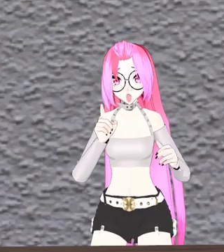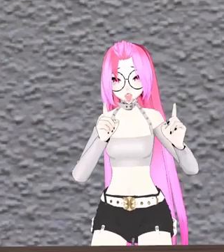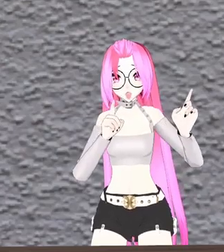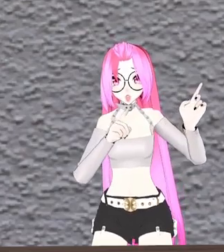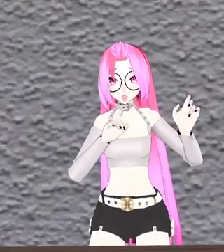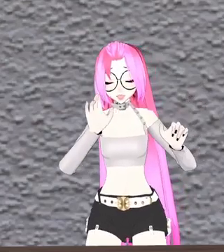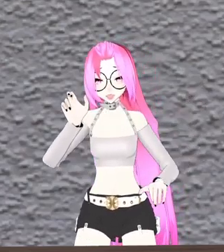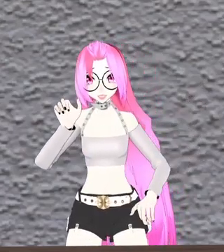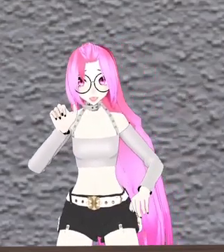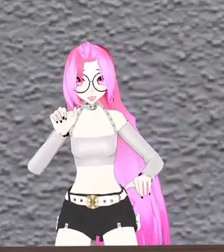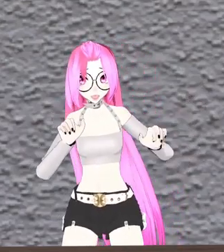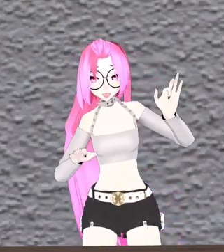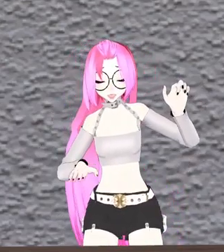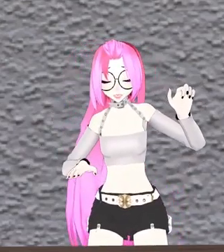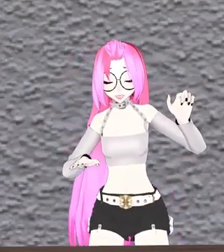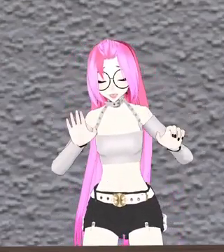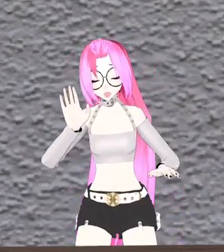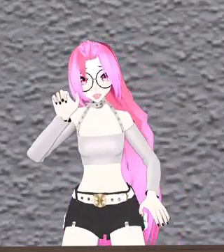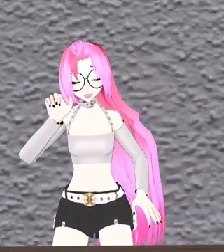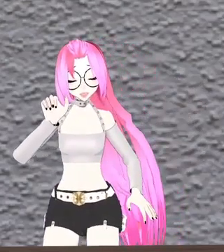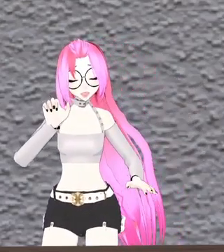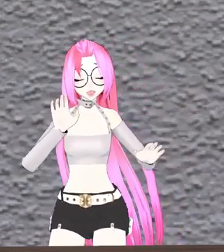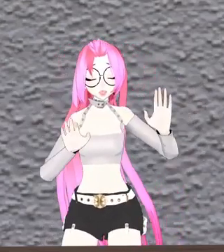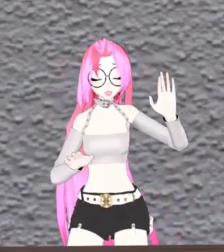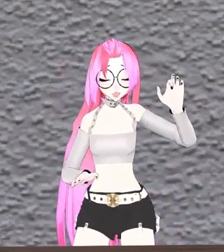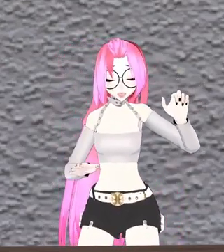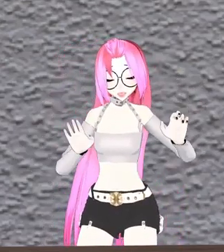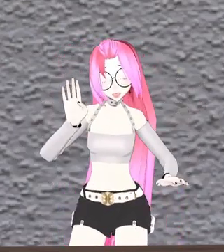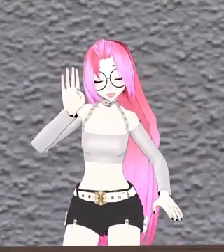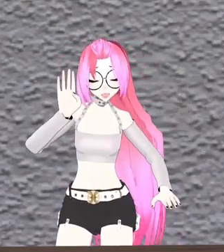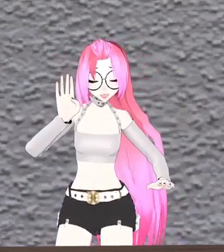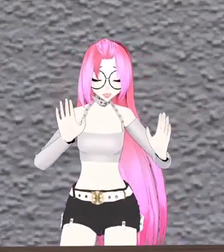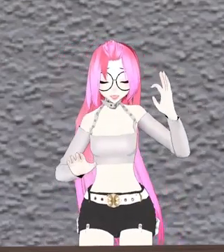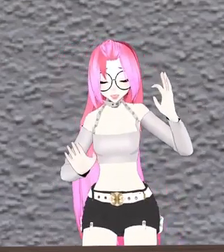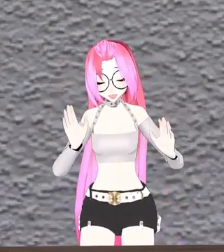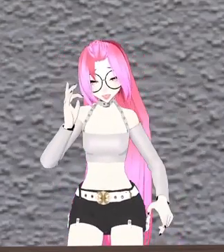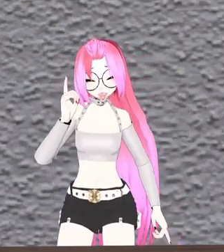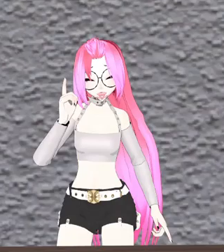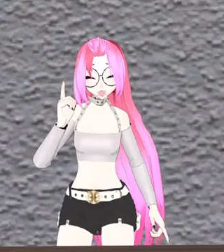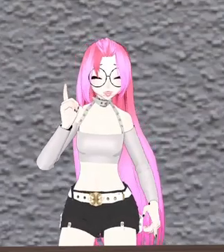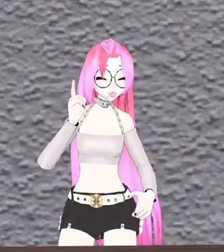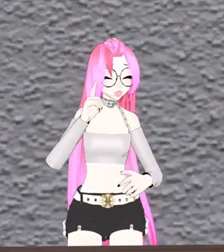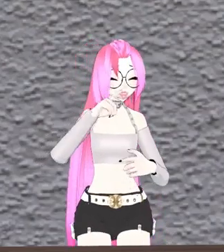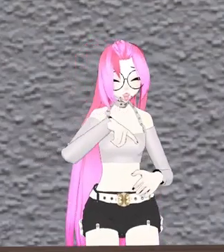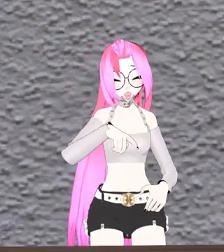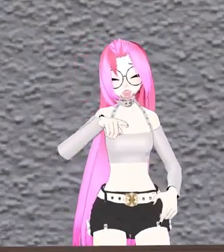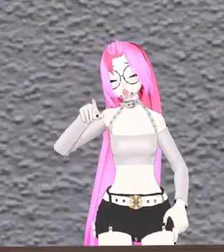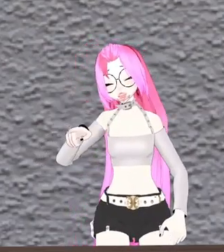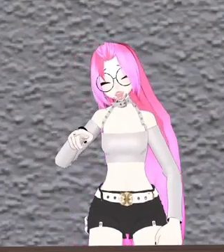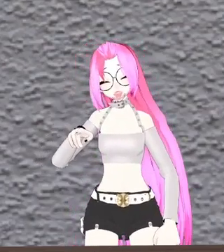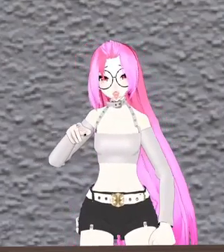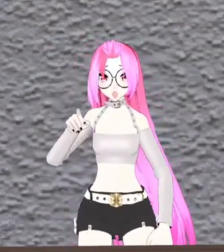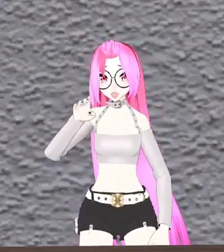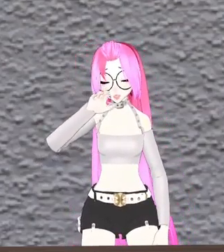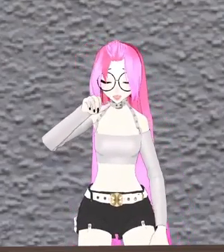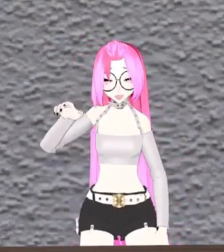spelling, you're never going to shift hands. So you're not going to be A and then B and then C and then D. If you're right with your right hand, you're going to be